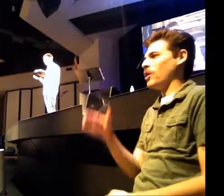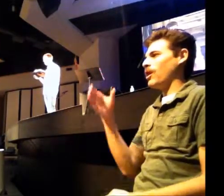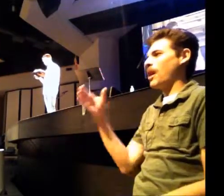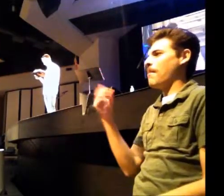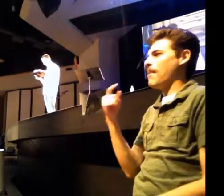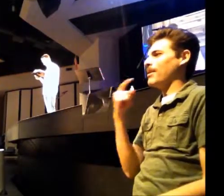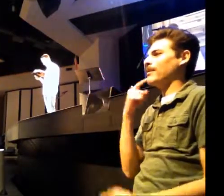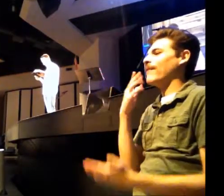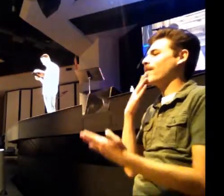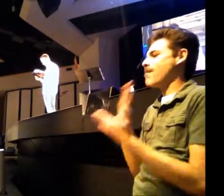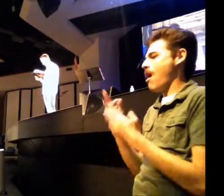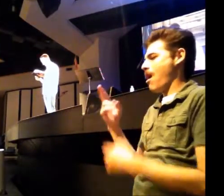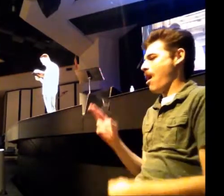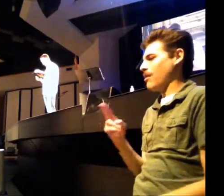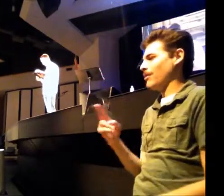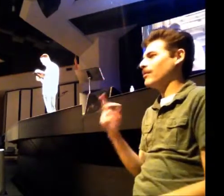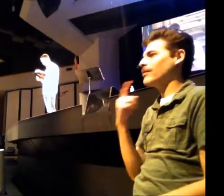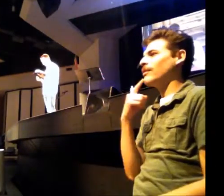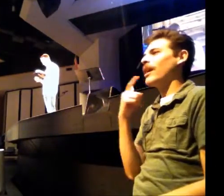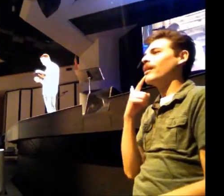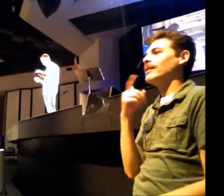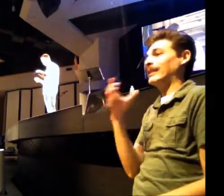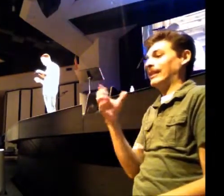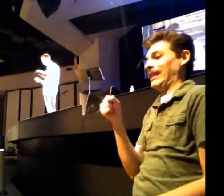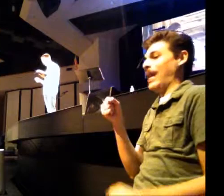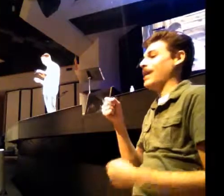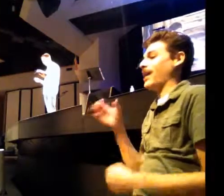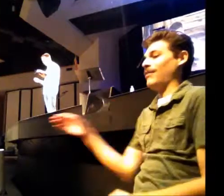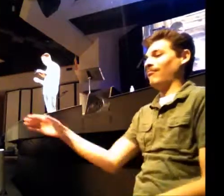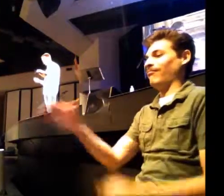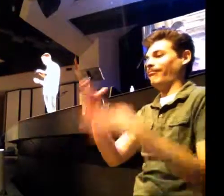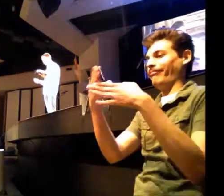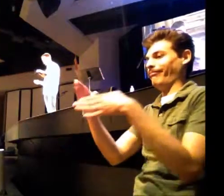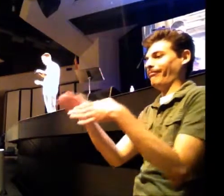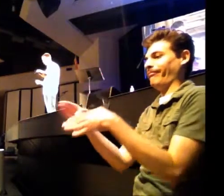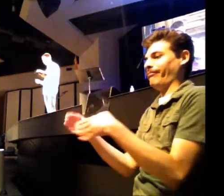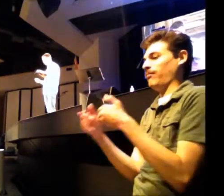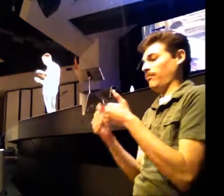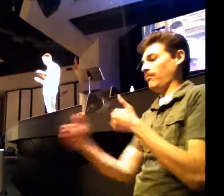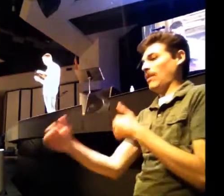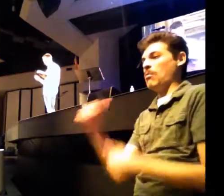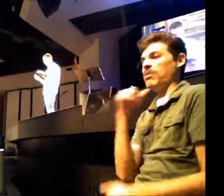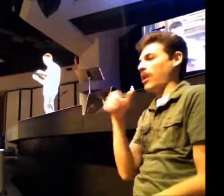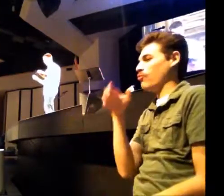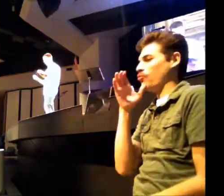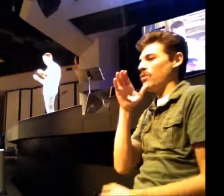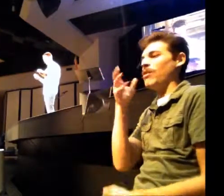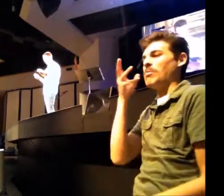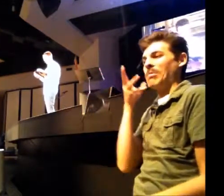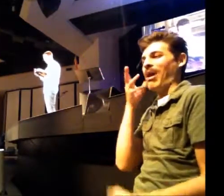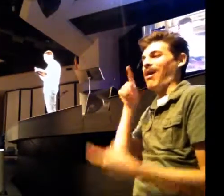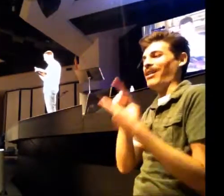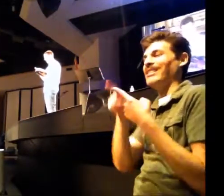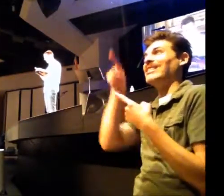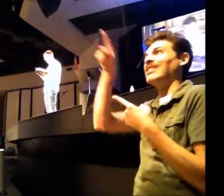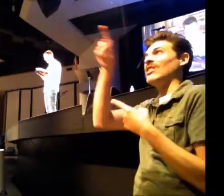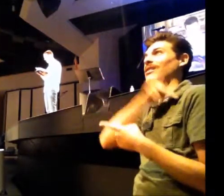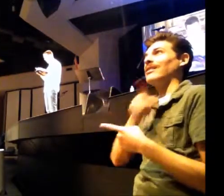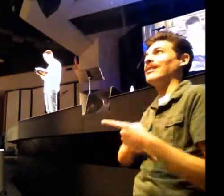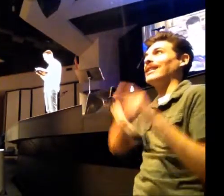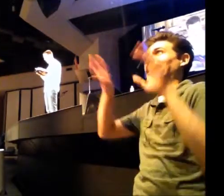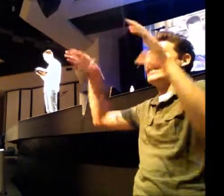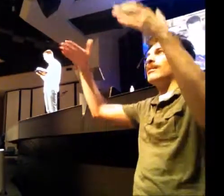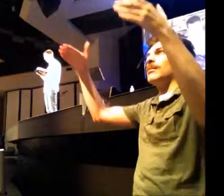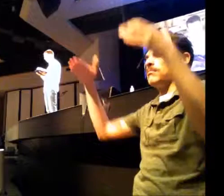and divide it among yourselves. For I tell you that from now on I will not drink of the fruit of the vine until the kingdom of God comes. And he